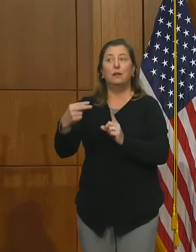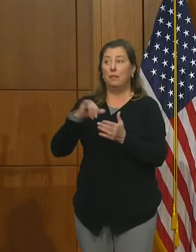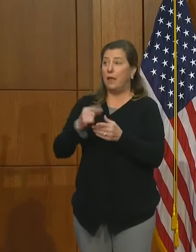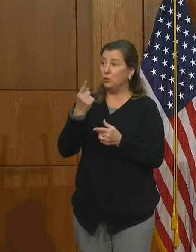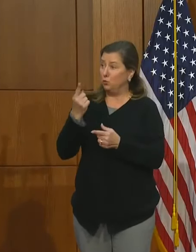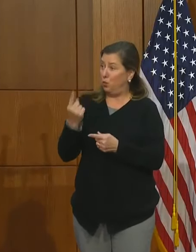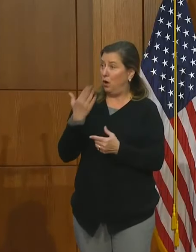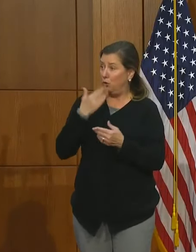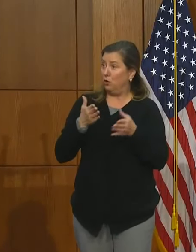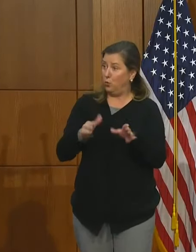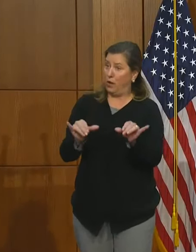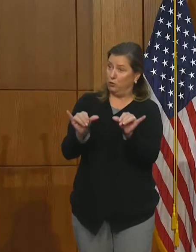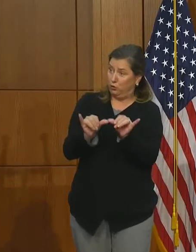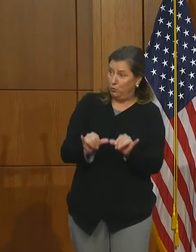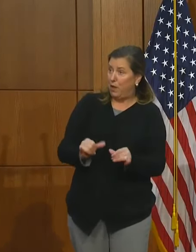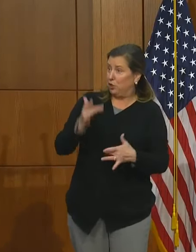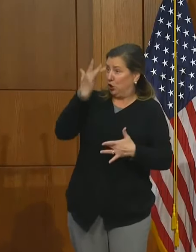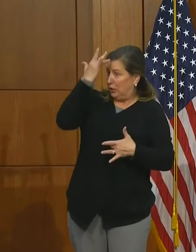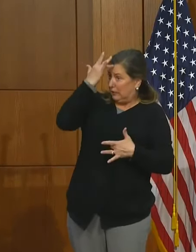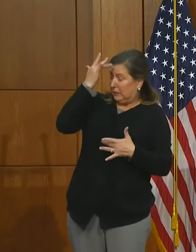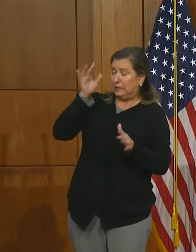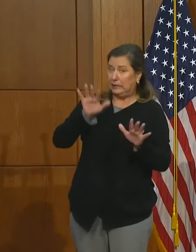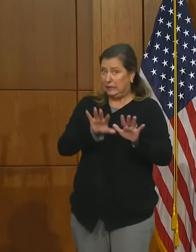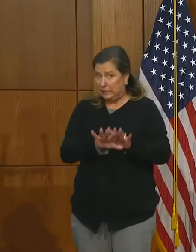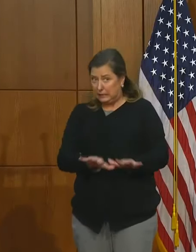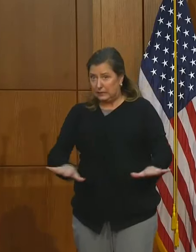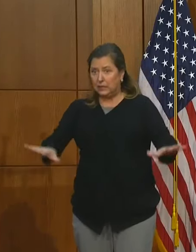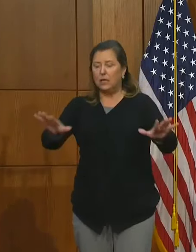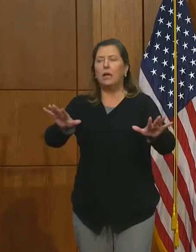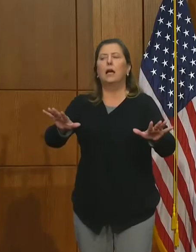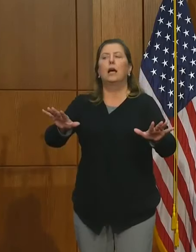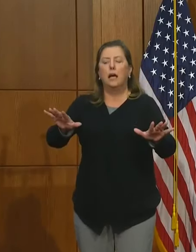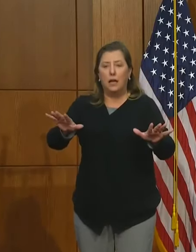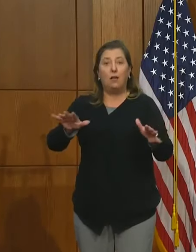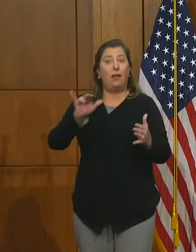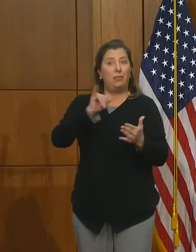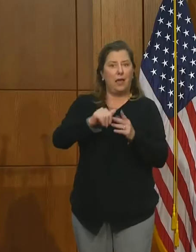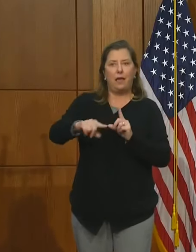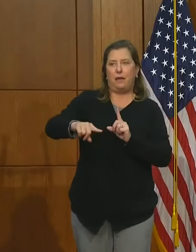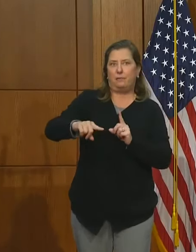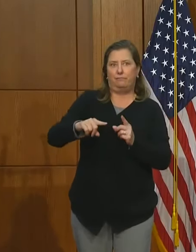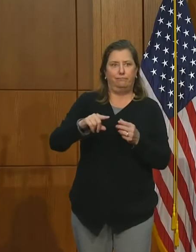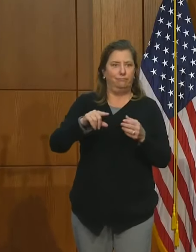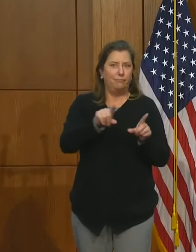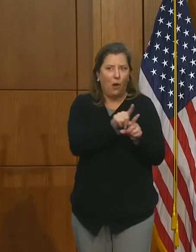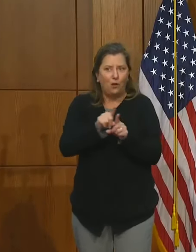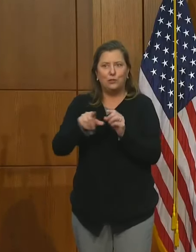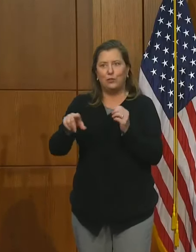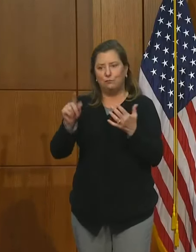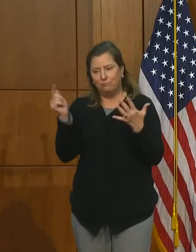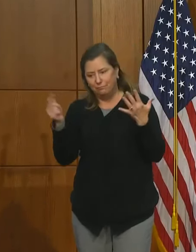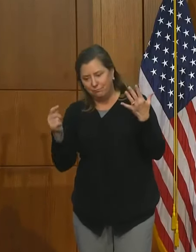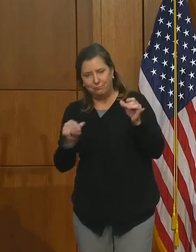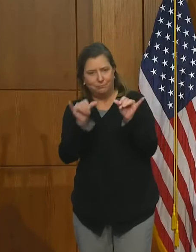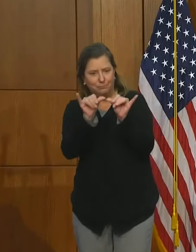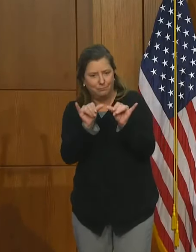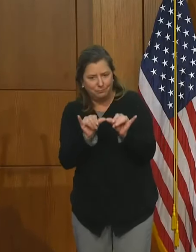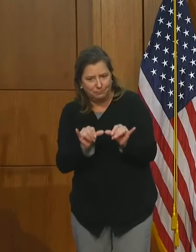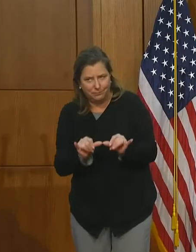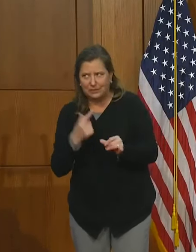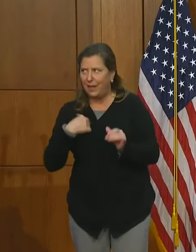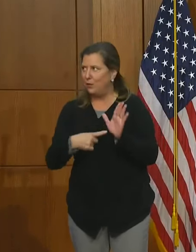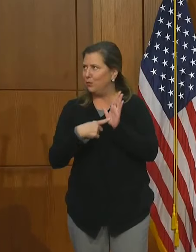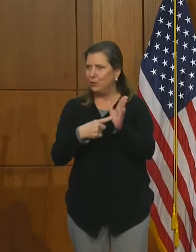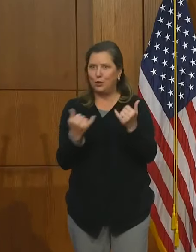measure of disease burden. But we combine that, obviously, with all of the other metrics that were